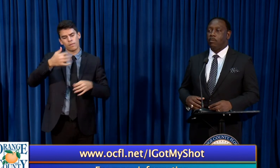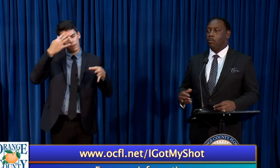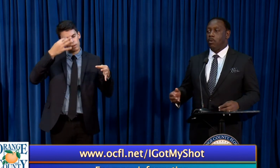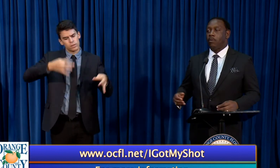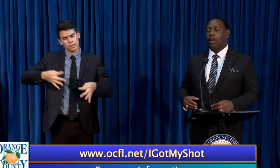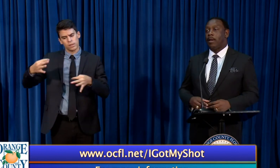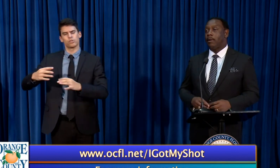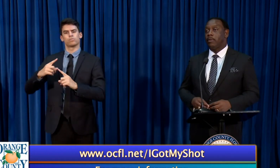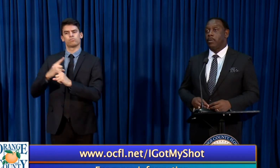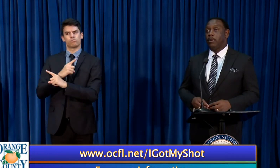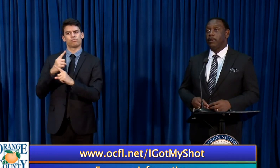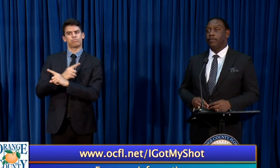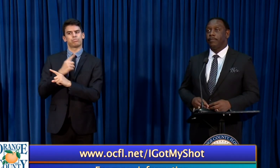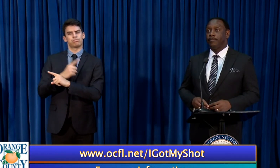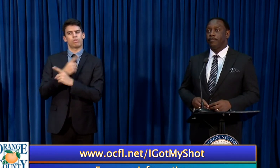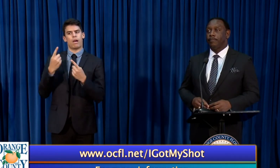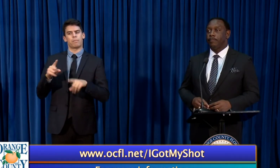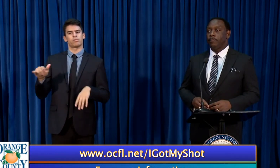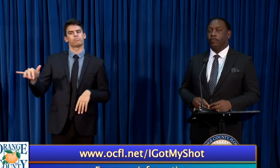they move around our community.